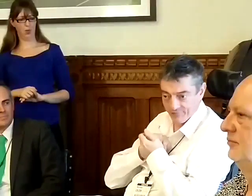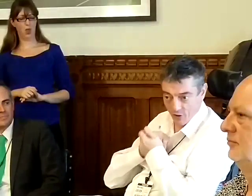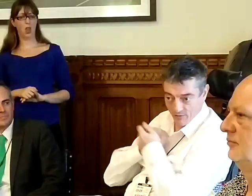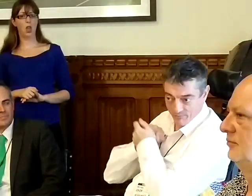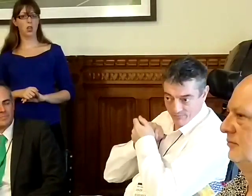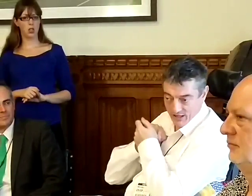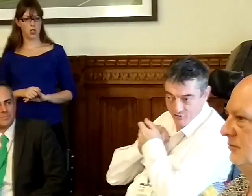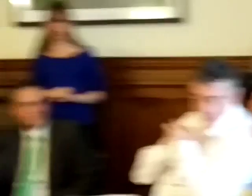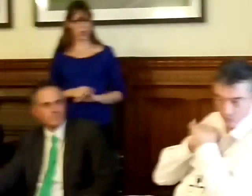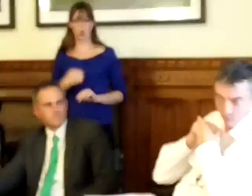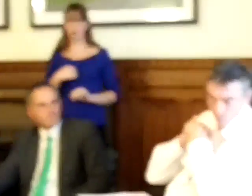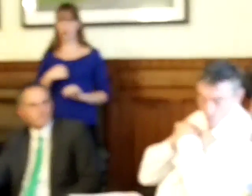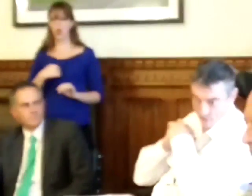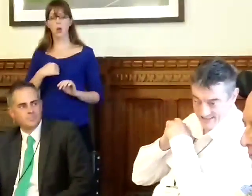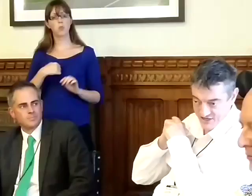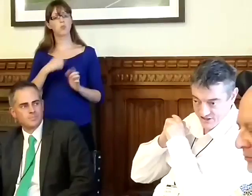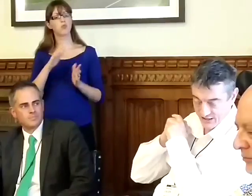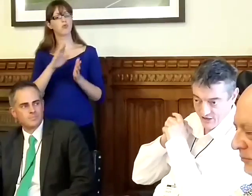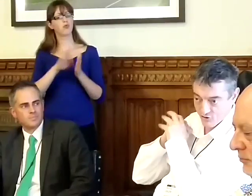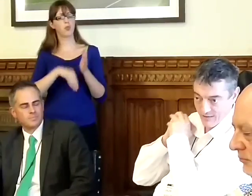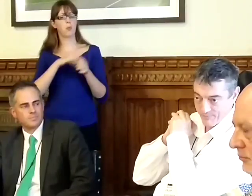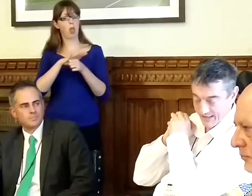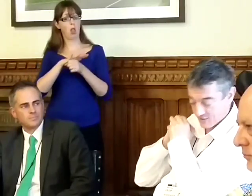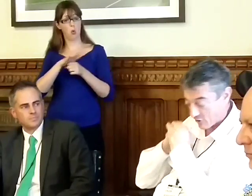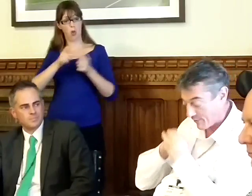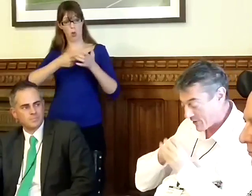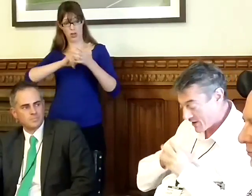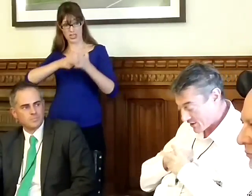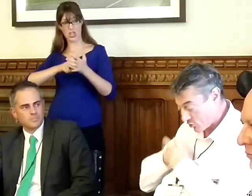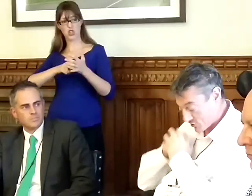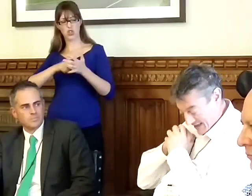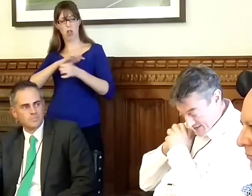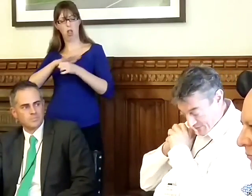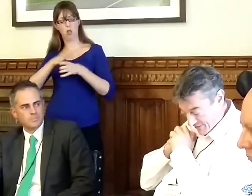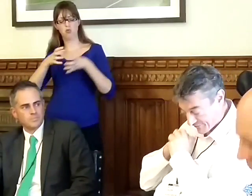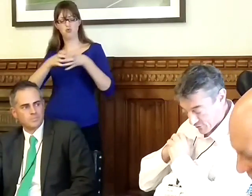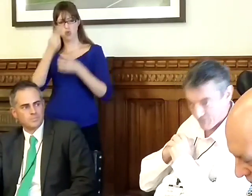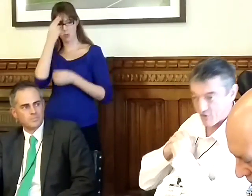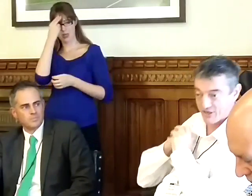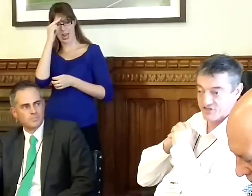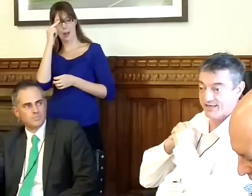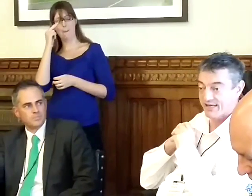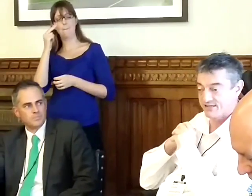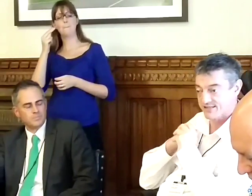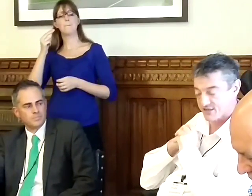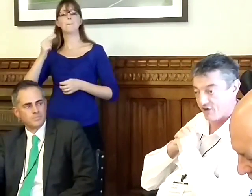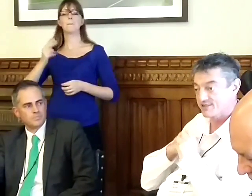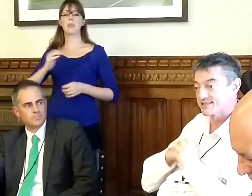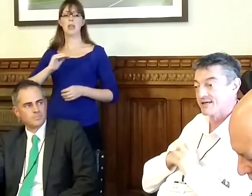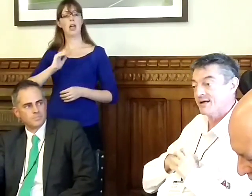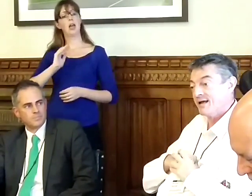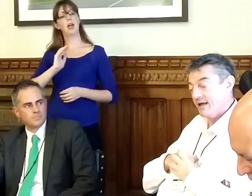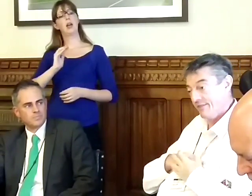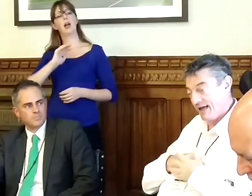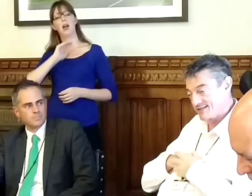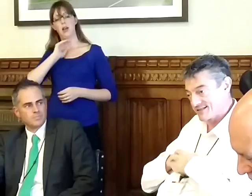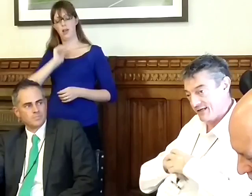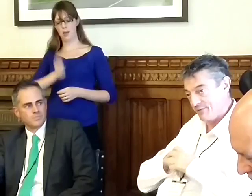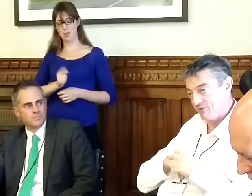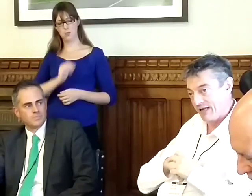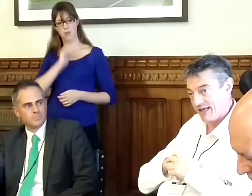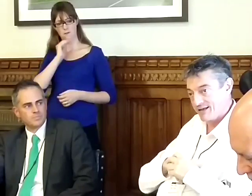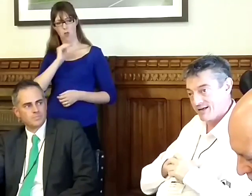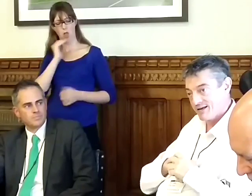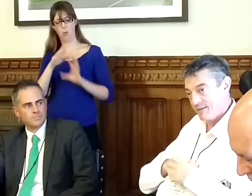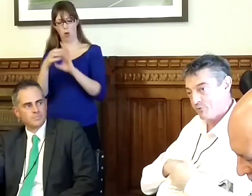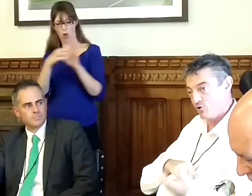I'm from a local organisation, a local campaigning group called Hammersmith and Fulham Coalition Against Cuts. And that's